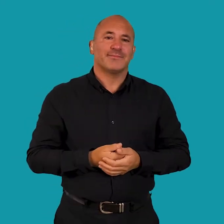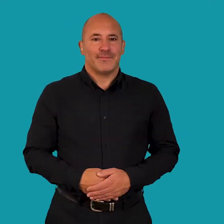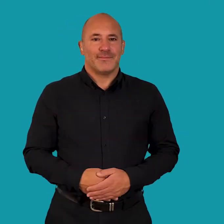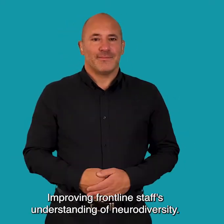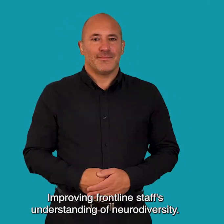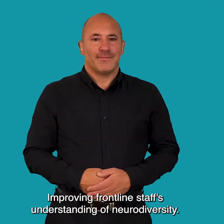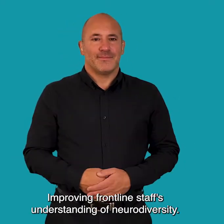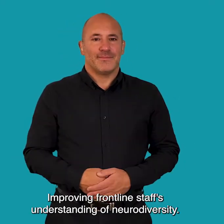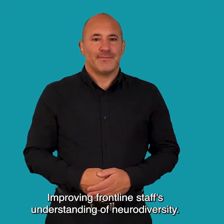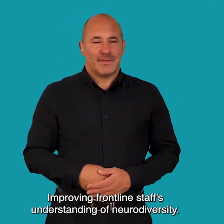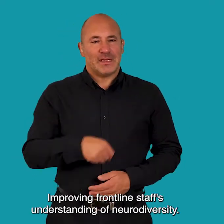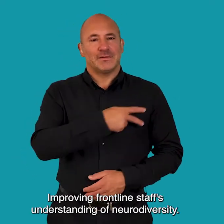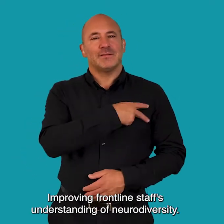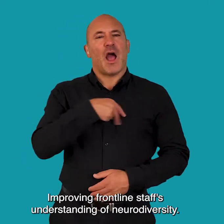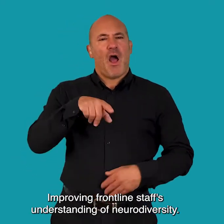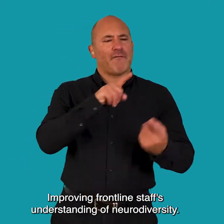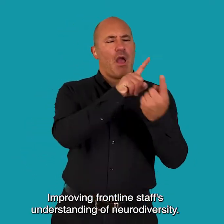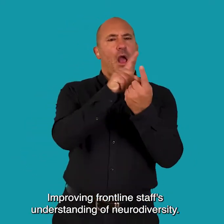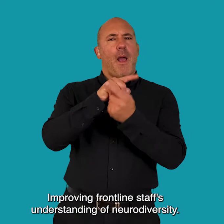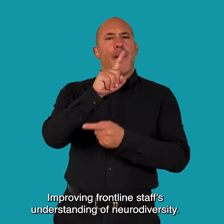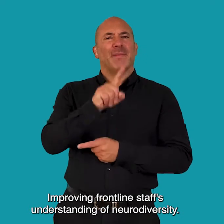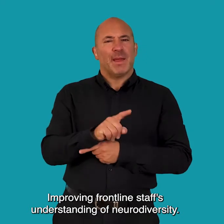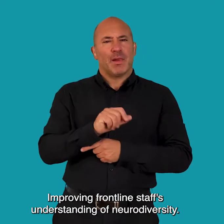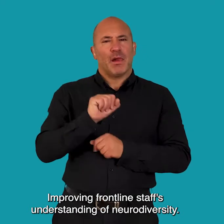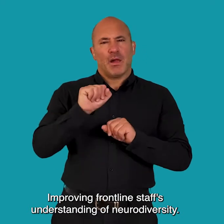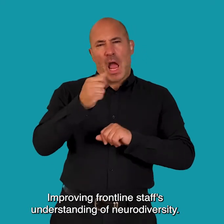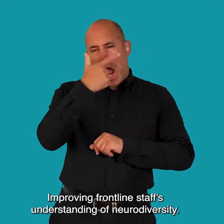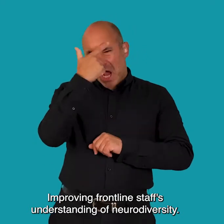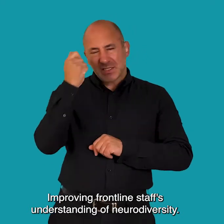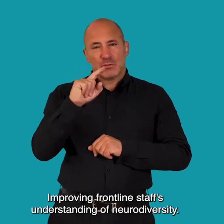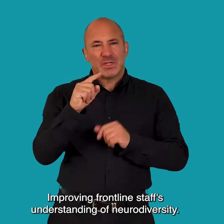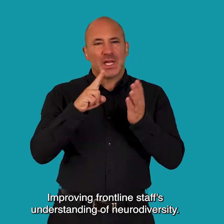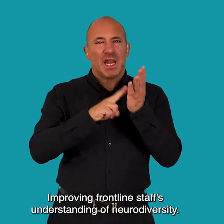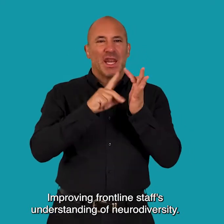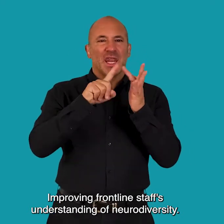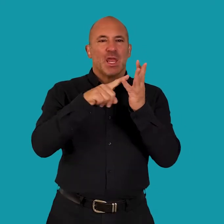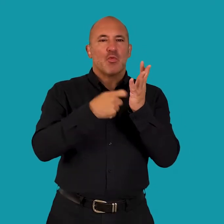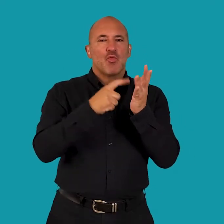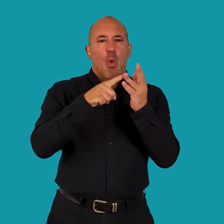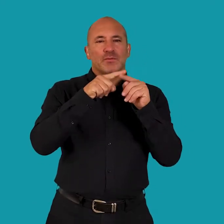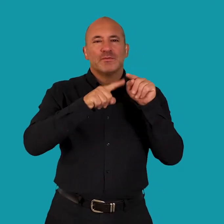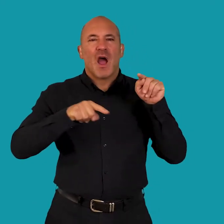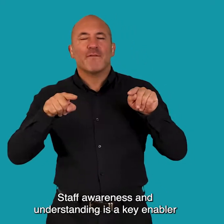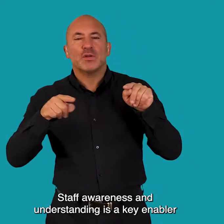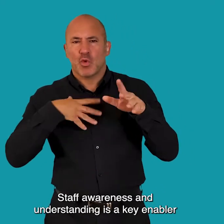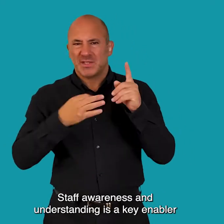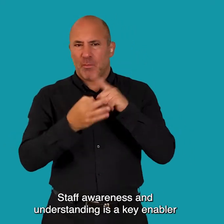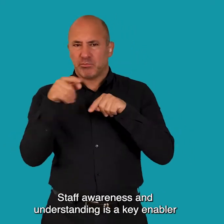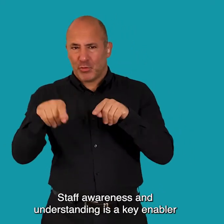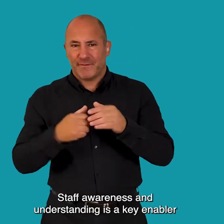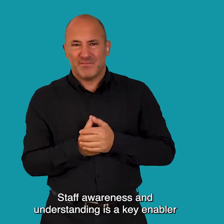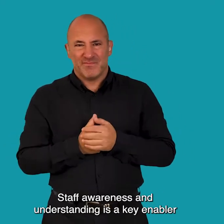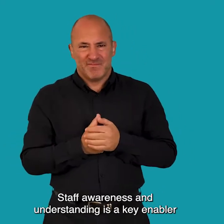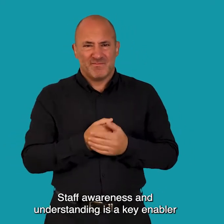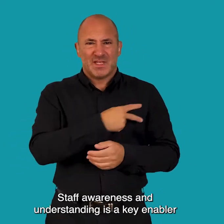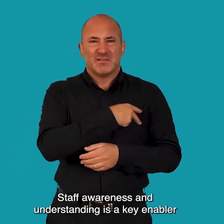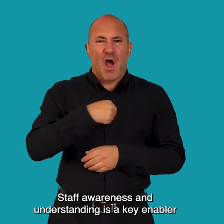Improving frontline staff's understanding of neurodiversity. Staff awareness and understanding is a